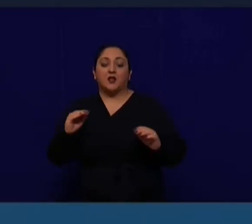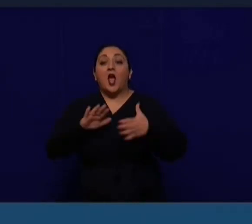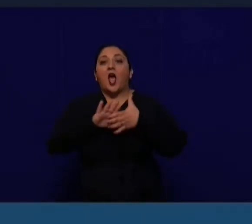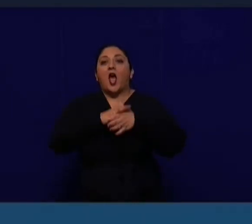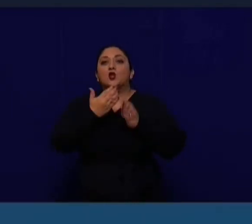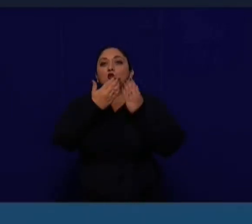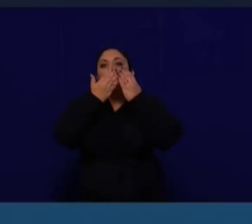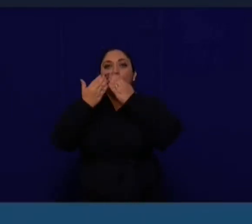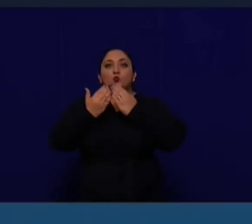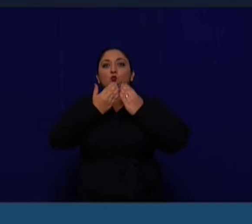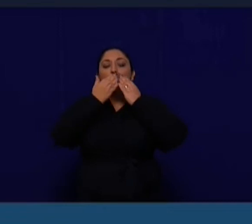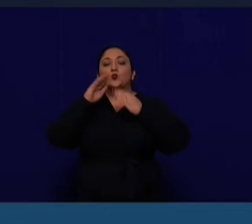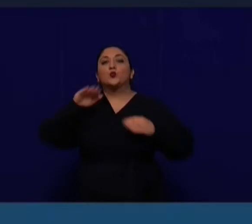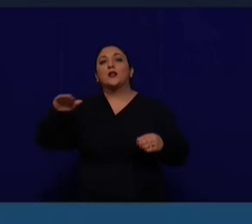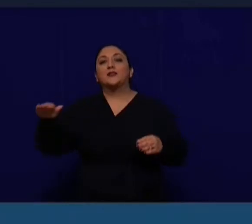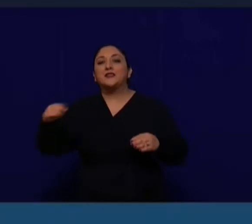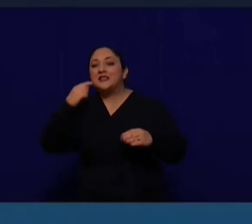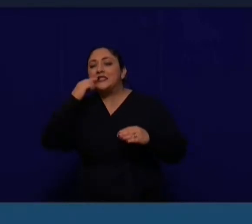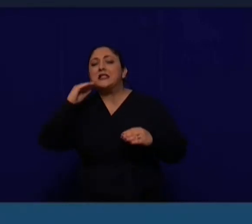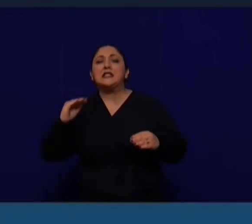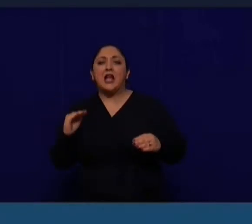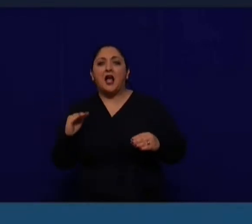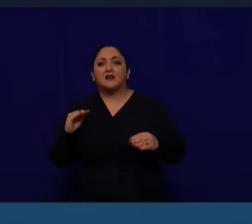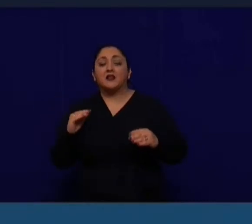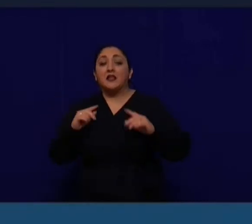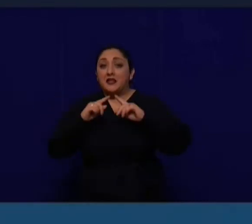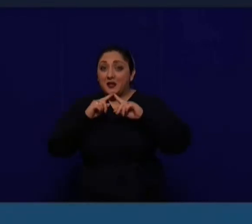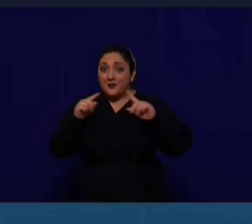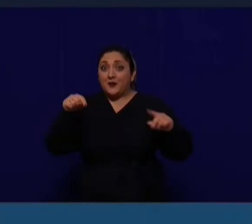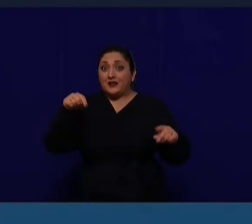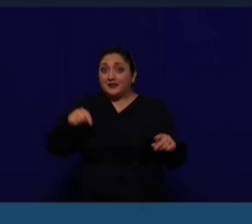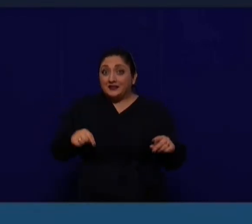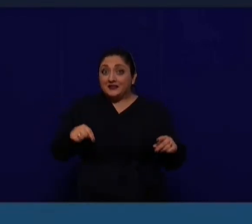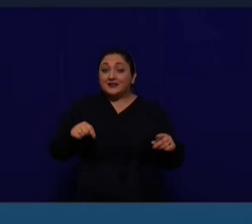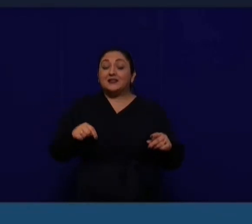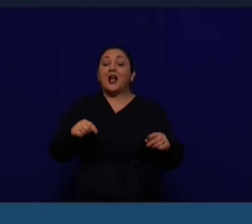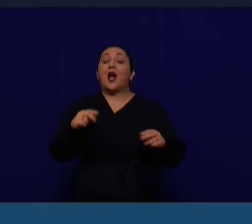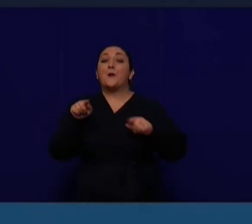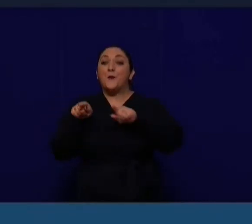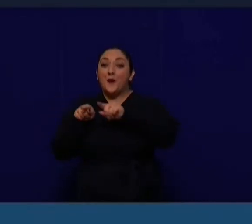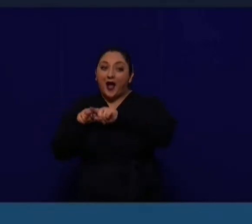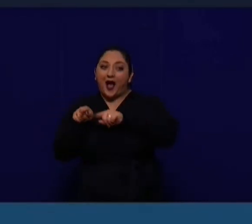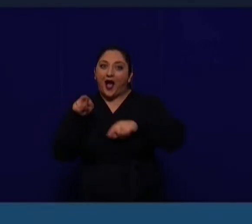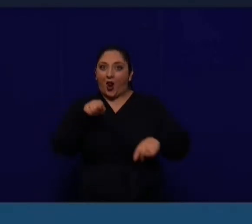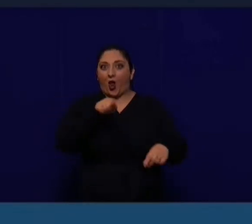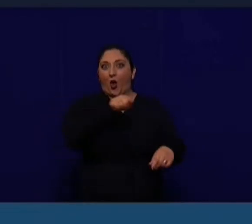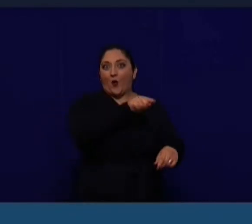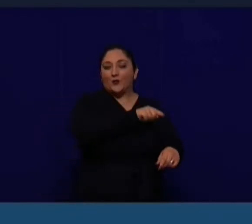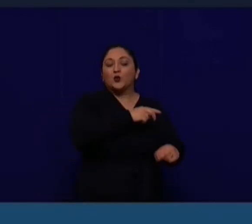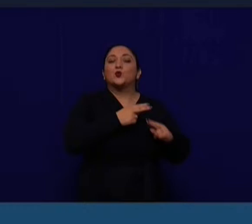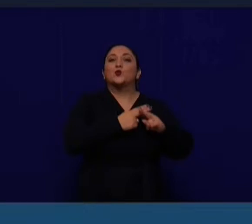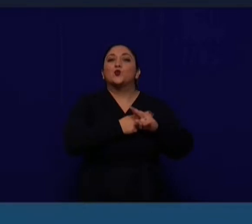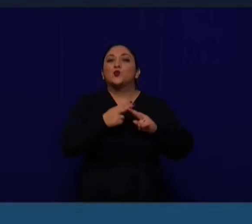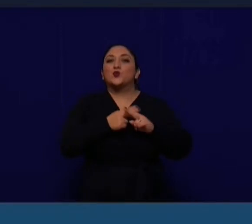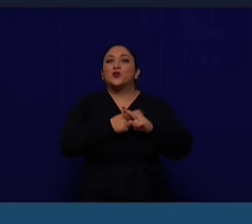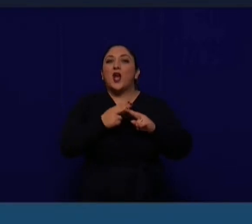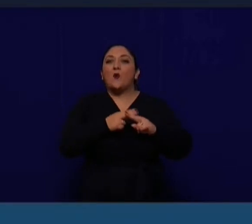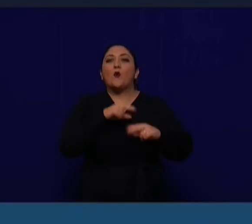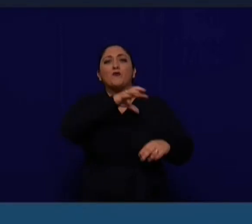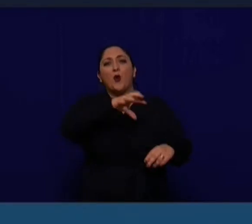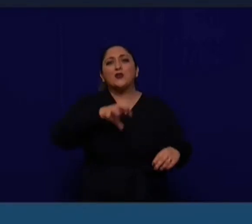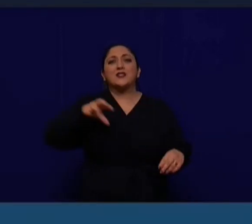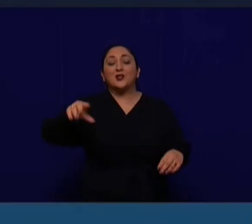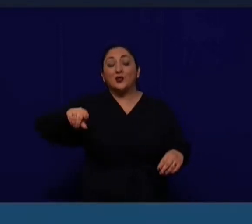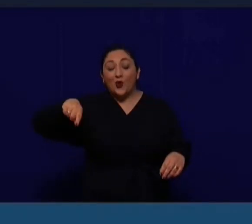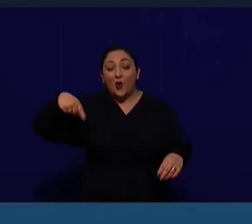fuq ammonti ta' nies, però issa peress li l-AstraZeneca wkoll bħal tilqim ieħor qed jintuża wkoll f'diversi pajjiżi,